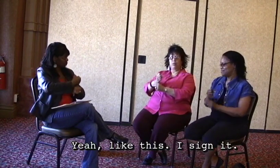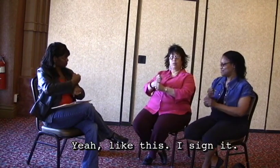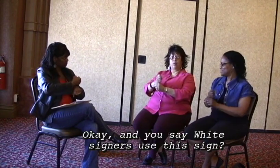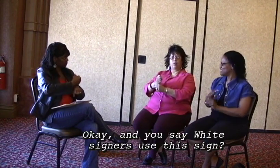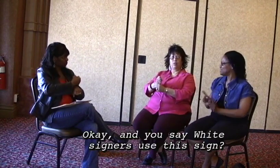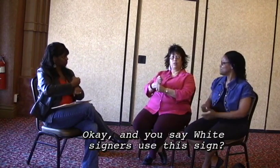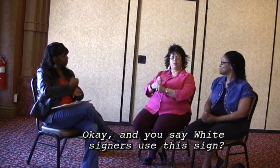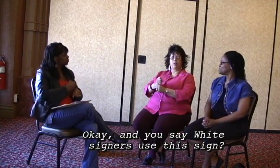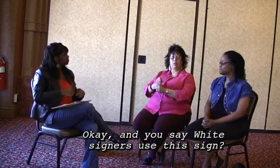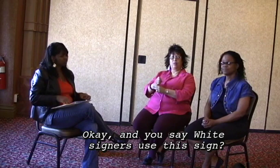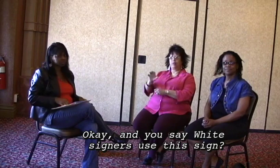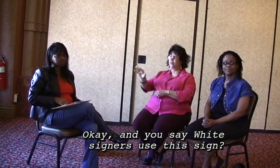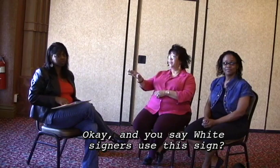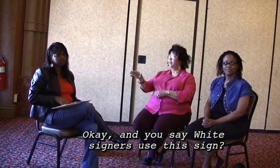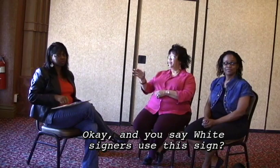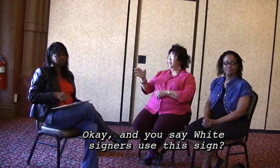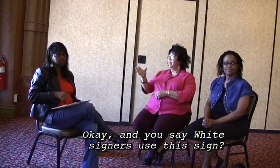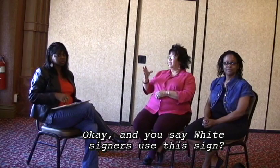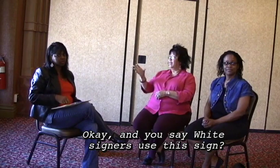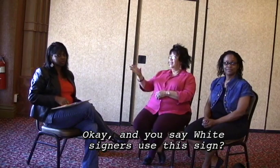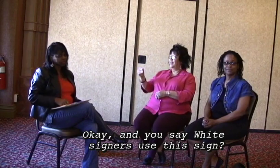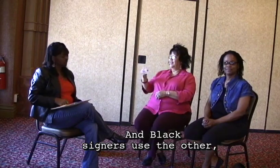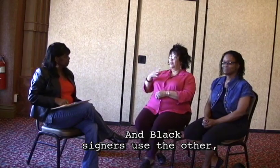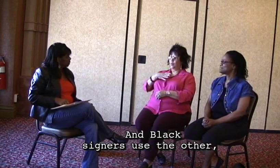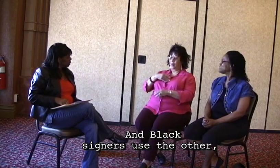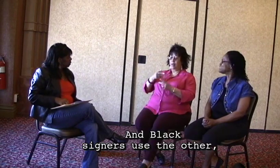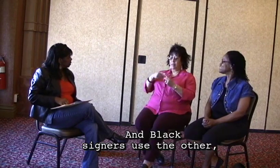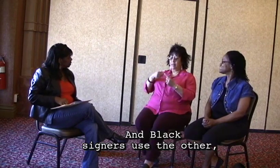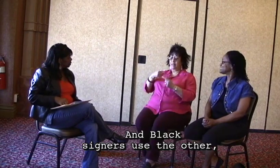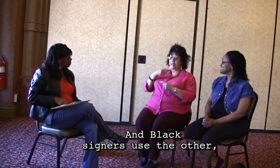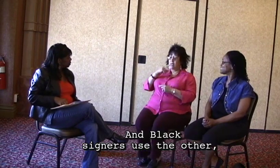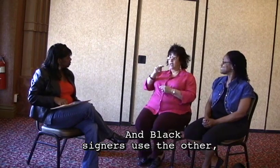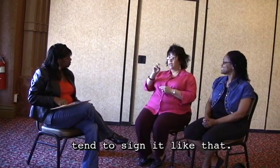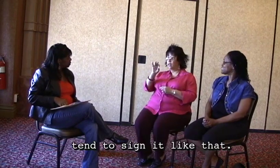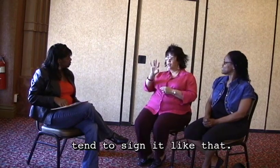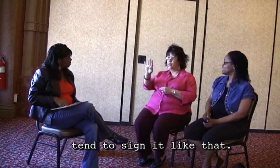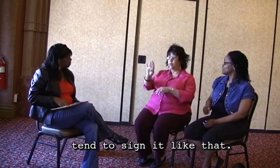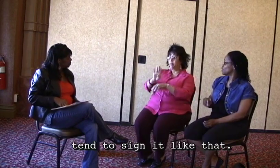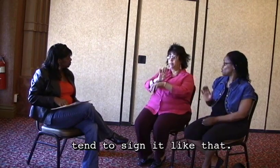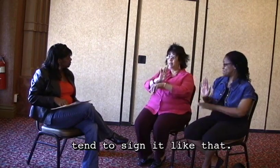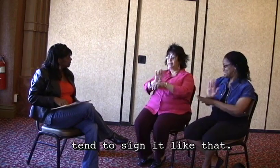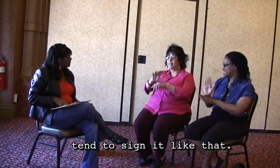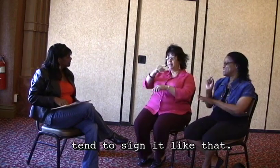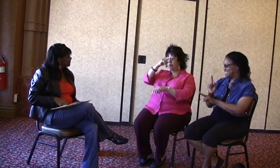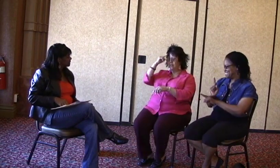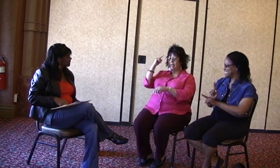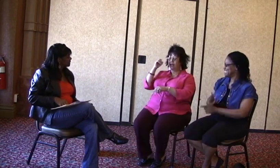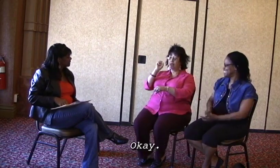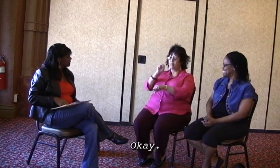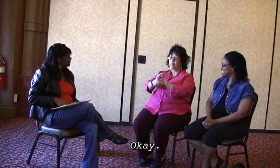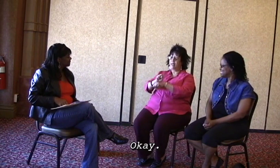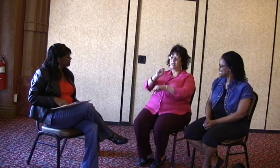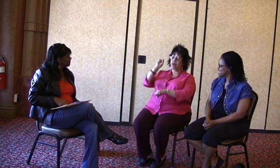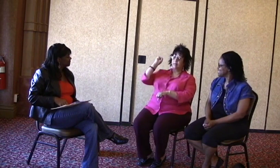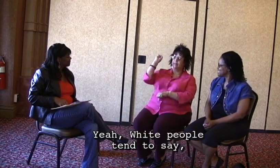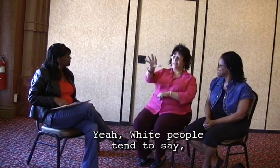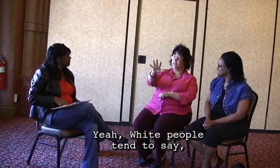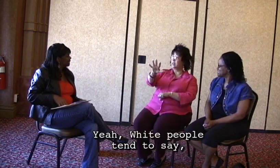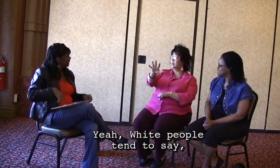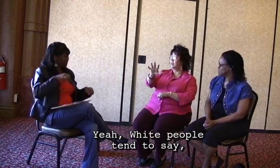this sign? And black people tend to sign it like that. Okay. Yeah, white people tend to say, you know, oh, it's